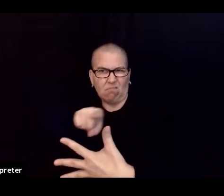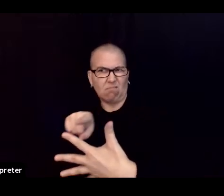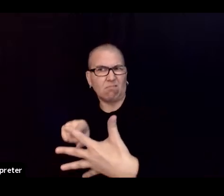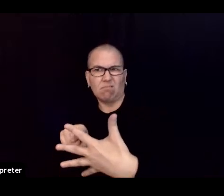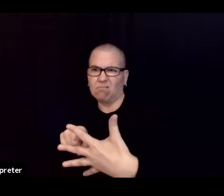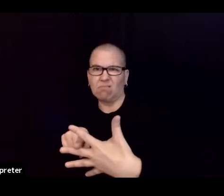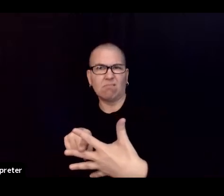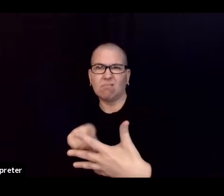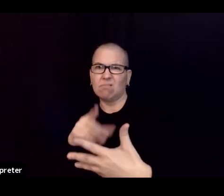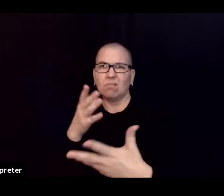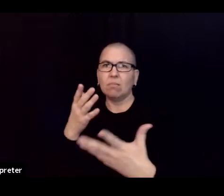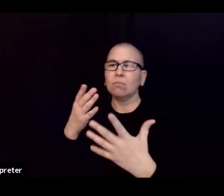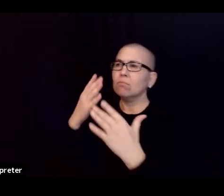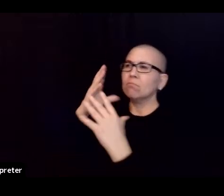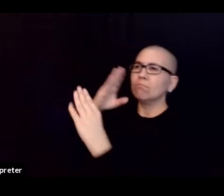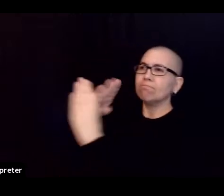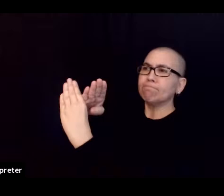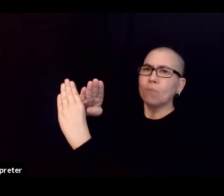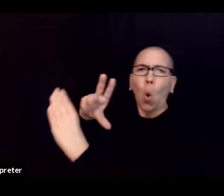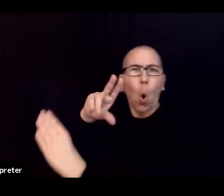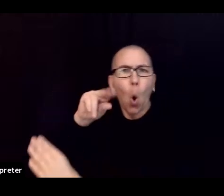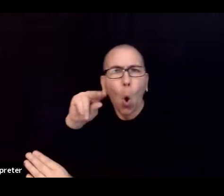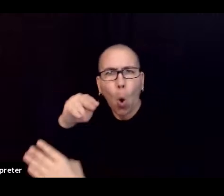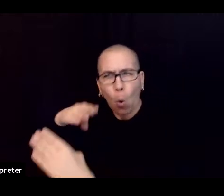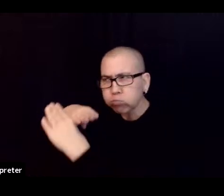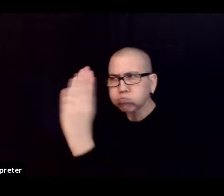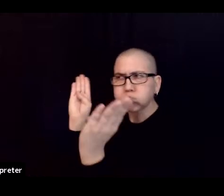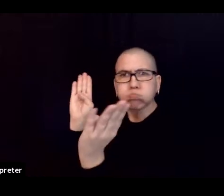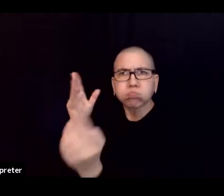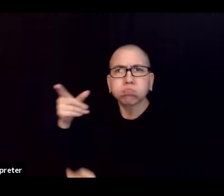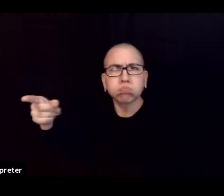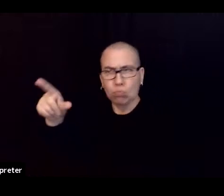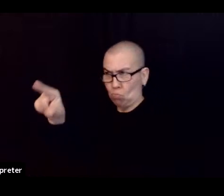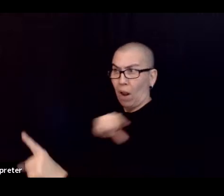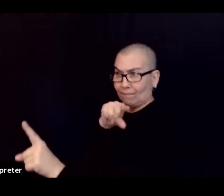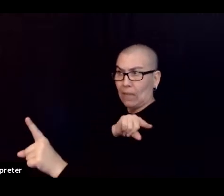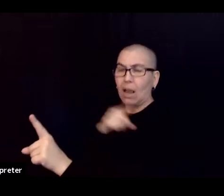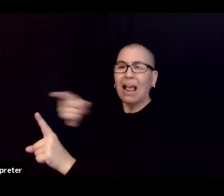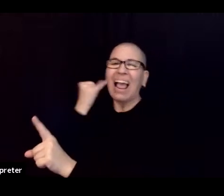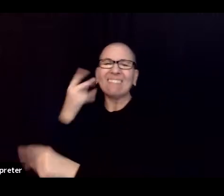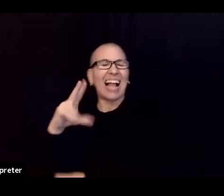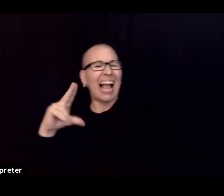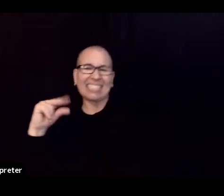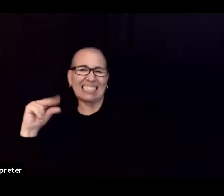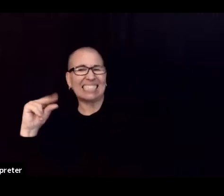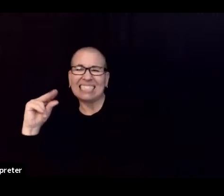any remaining 65 plus folks, or any remaining